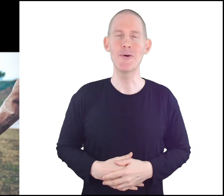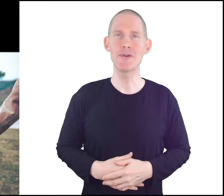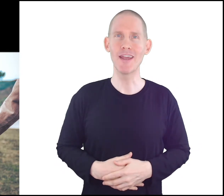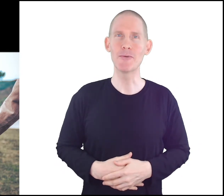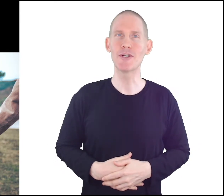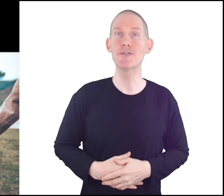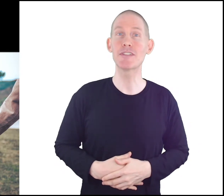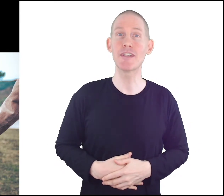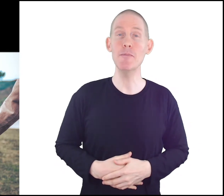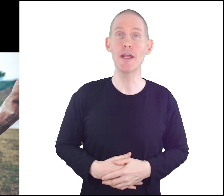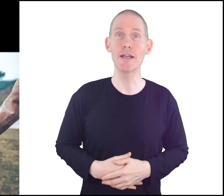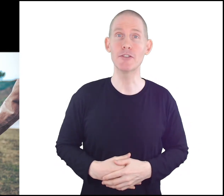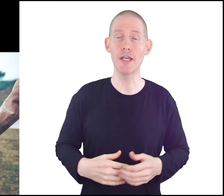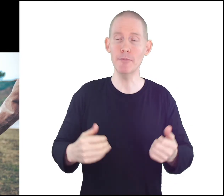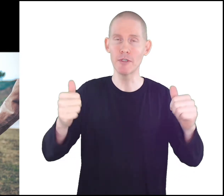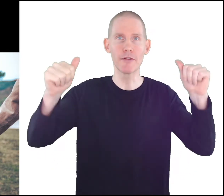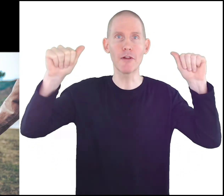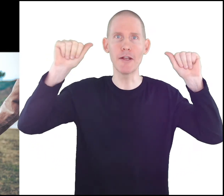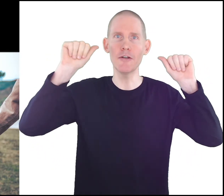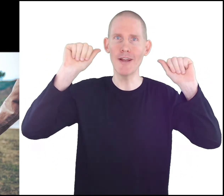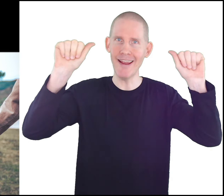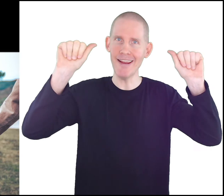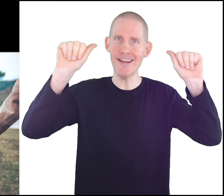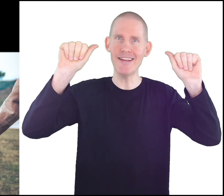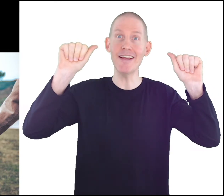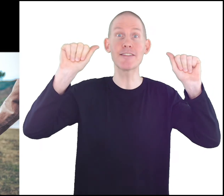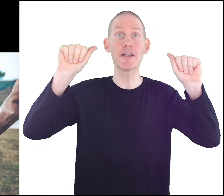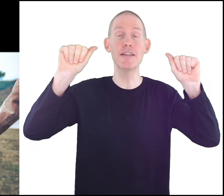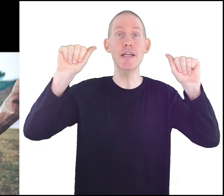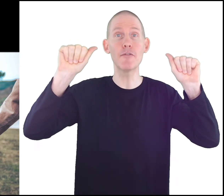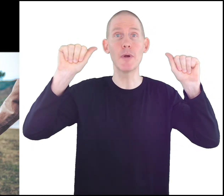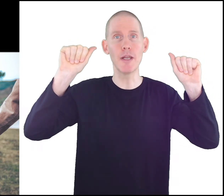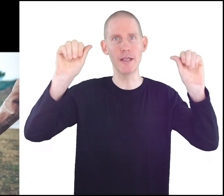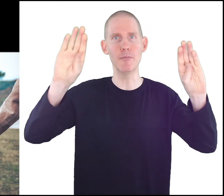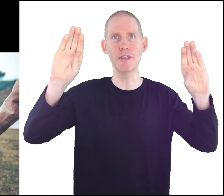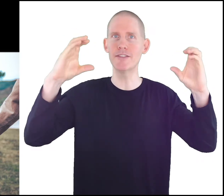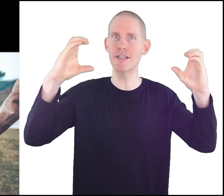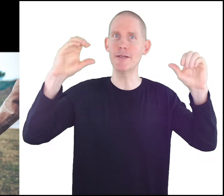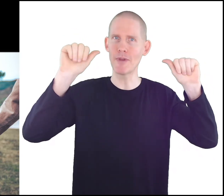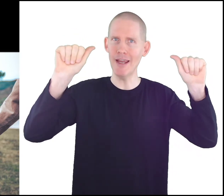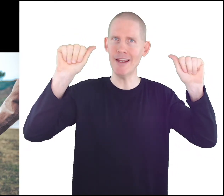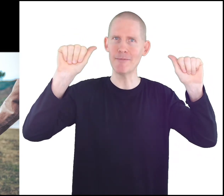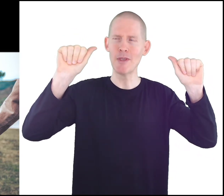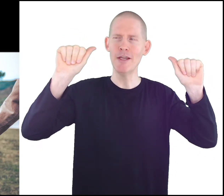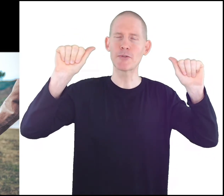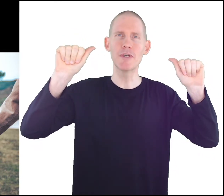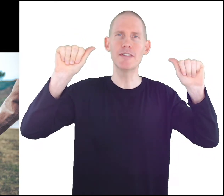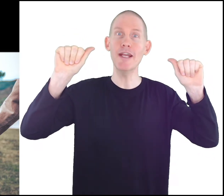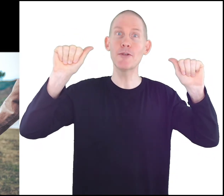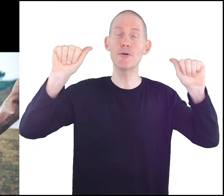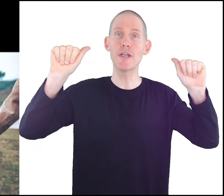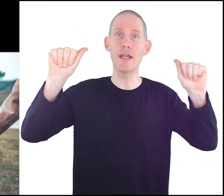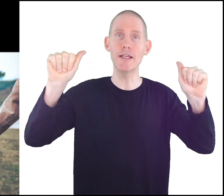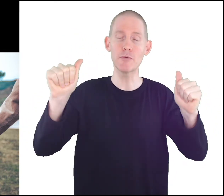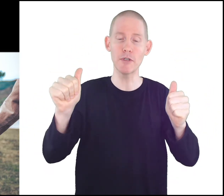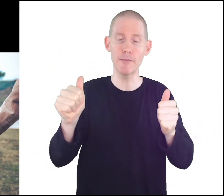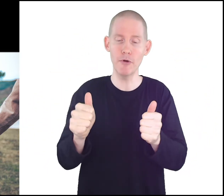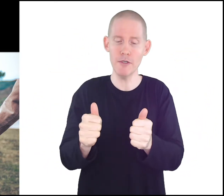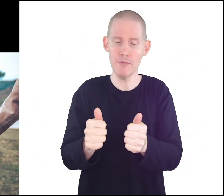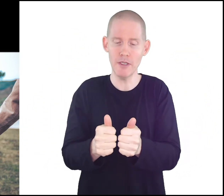Okay, we're going to use the same hand shapes, the letter A. Yes, like in the alphabet, A, B, C, A. So we're going to take those A's, we're going to put them here